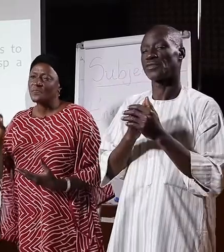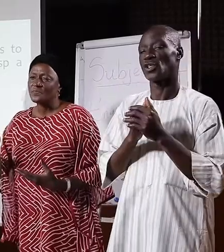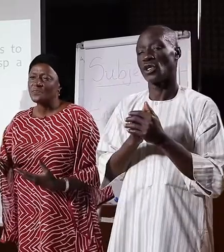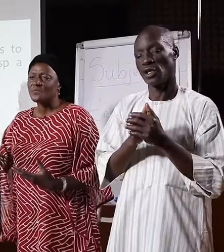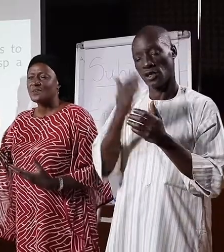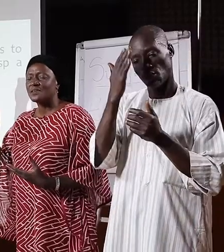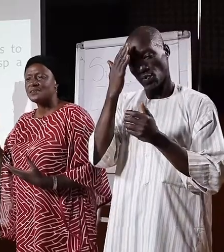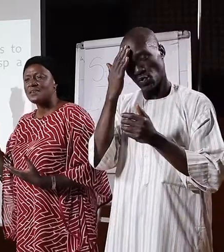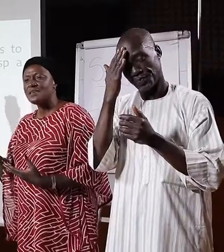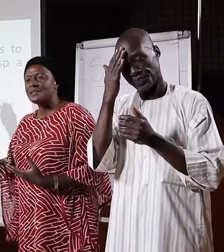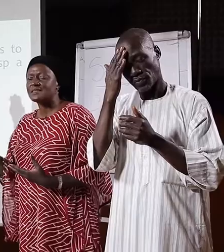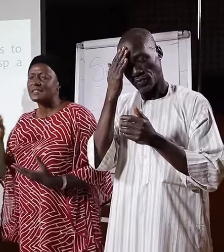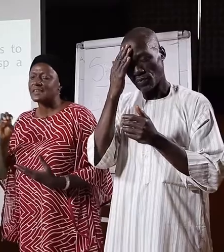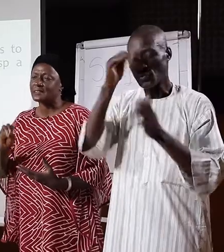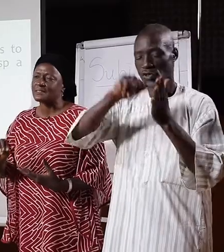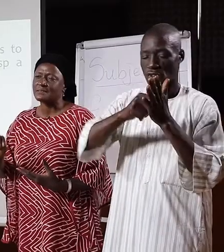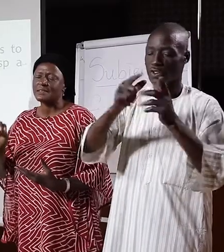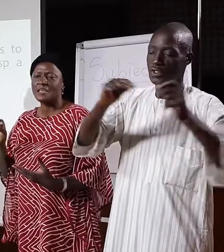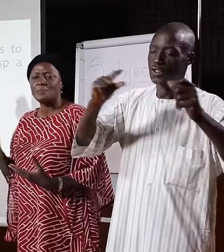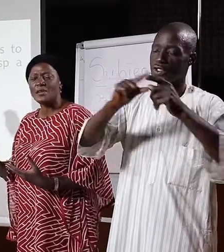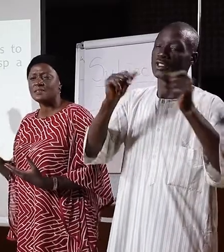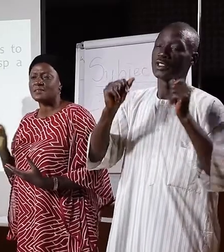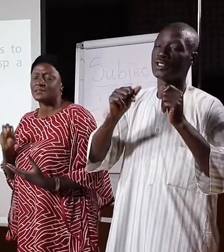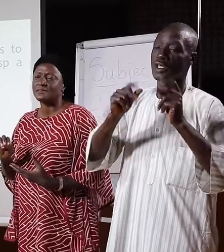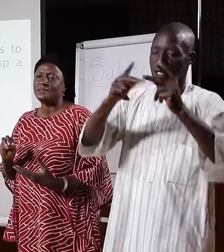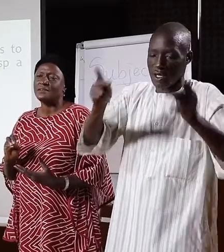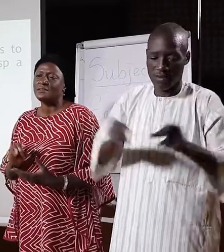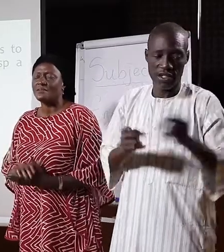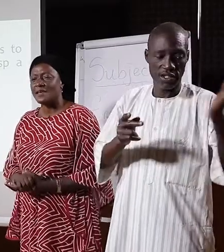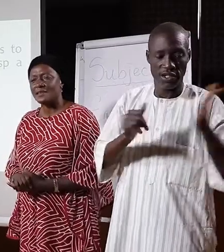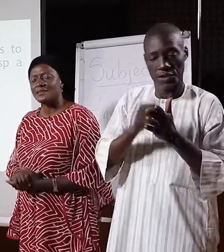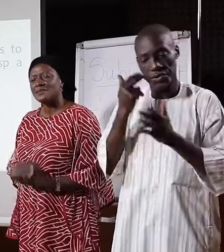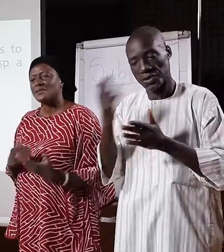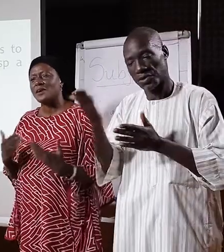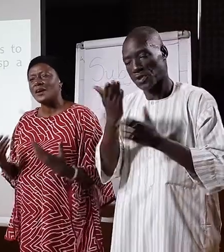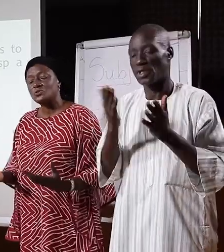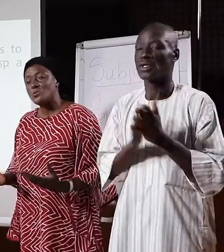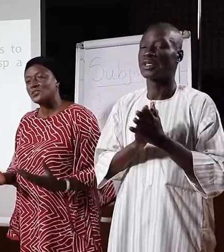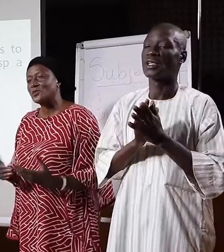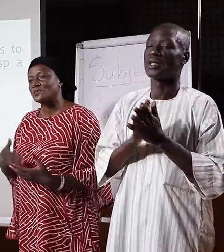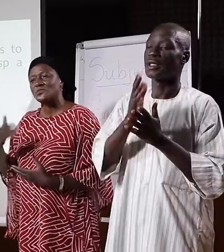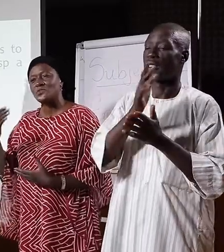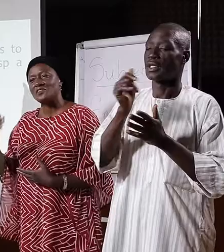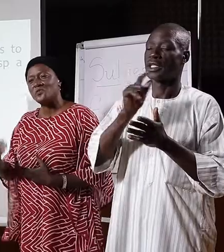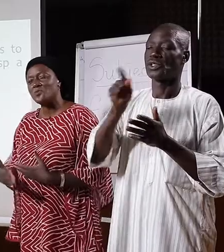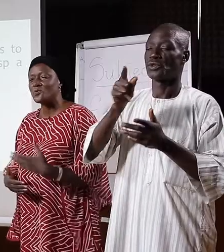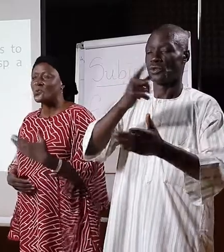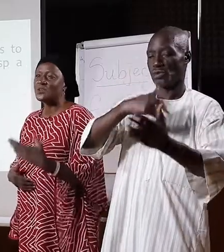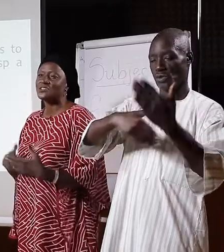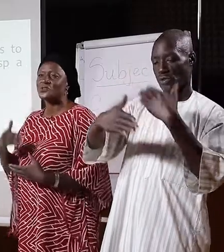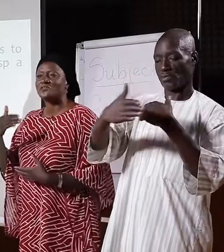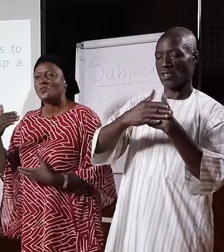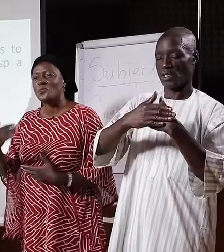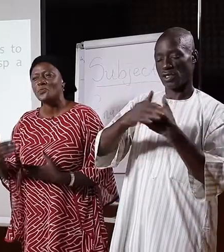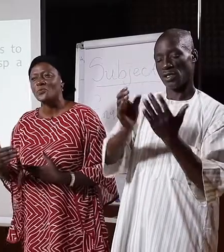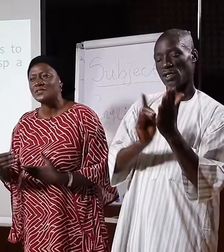of key centers, key places. Then, as you return, you develop your